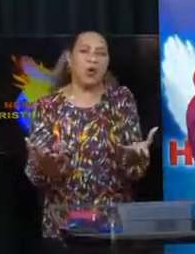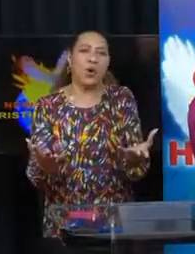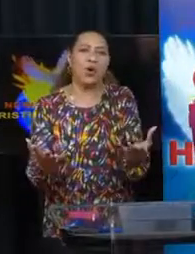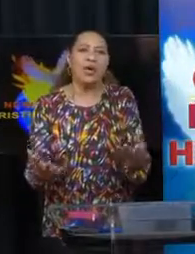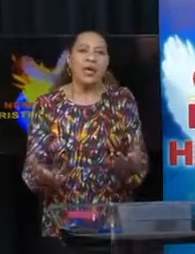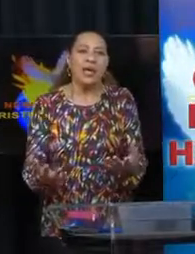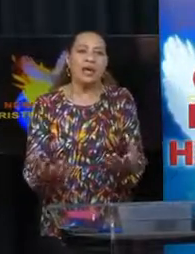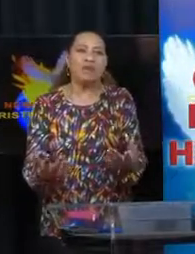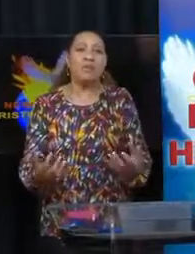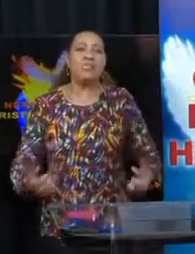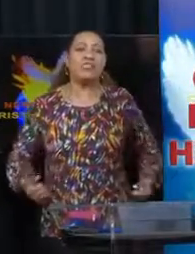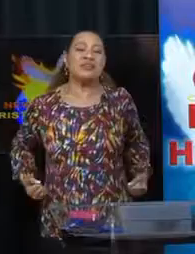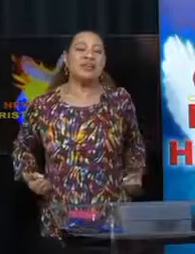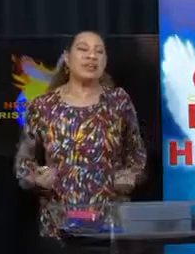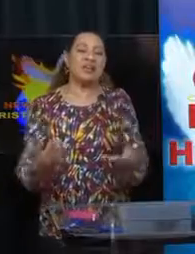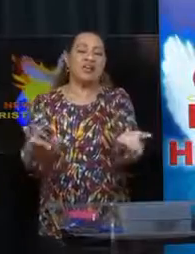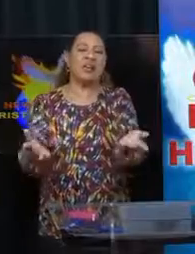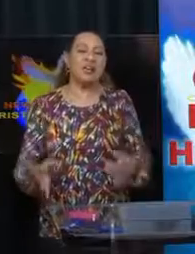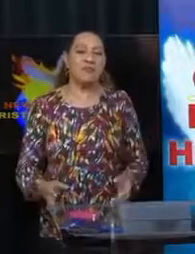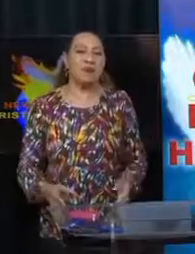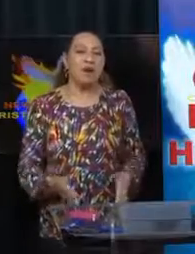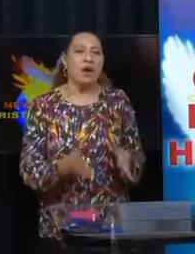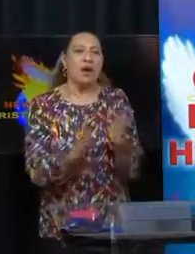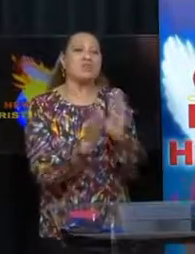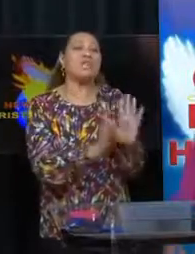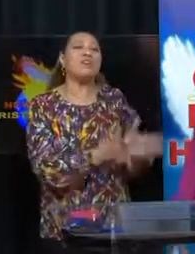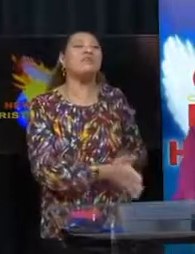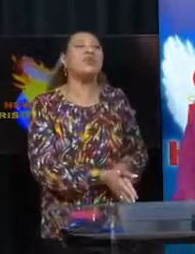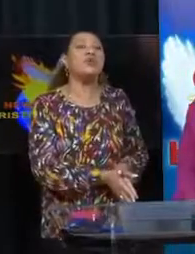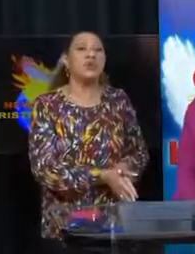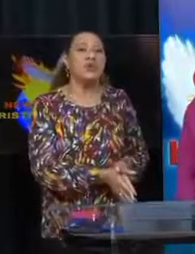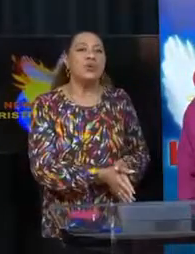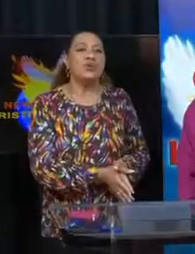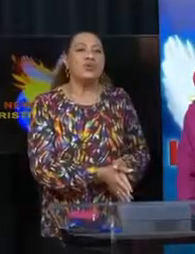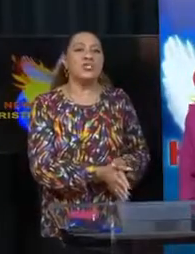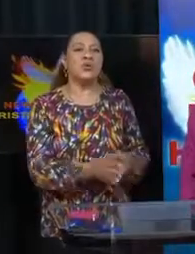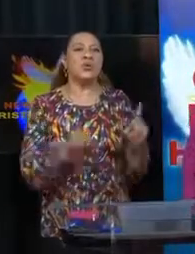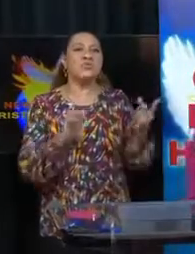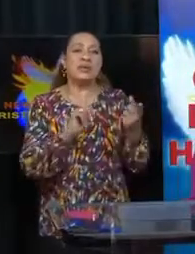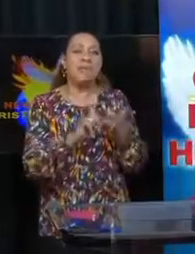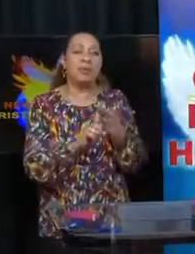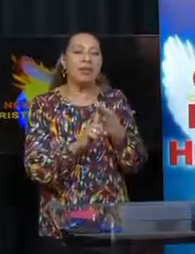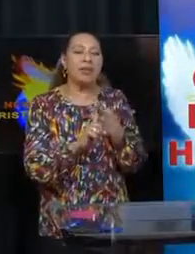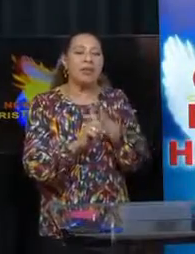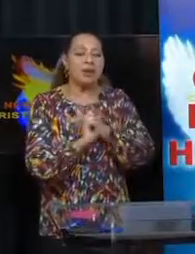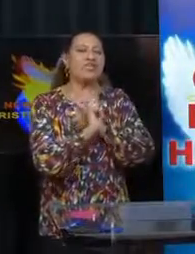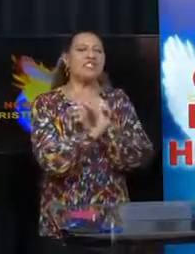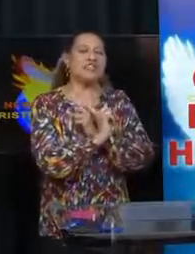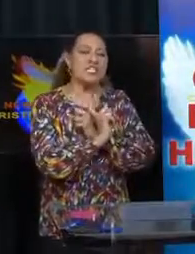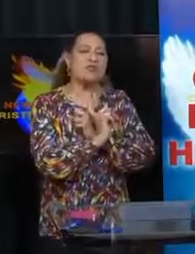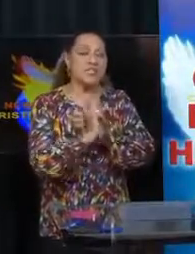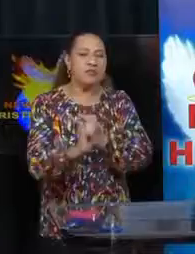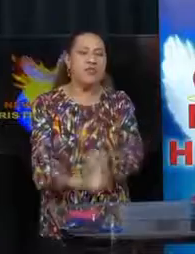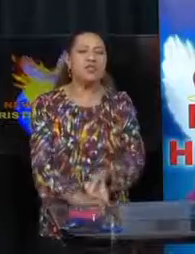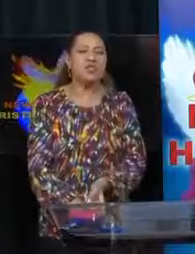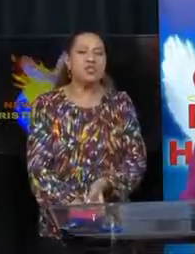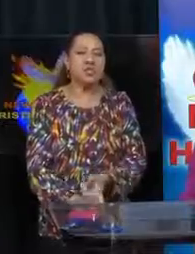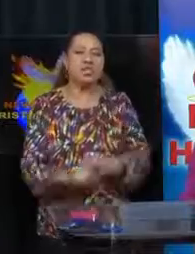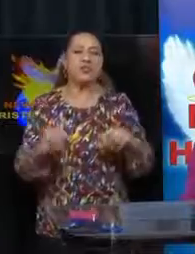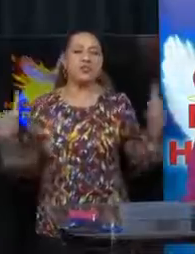and committed and dedicated your life for are to live it for who? So as a couple you ask yourself that if you have your children and if you have to go